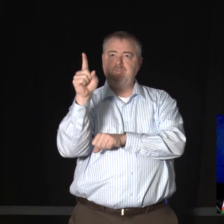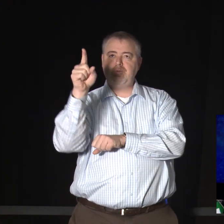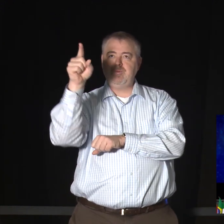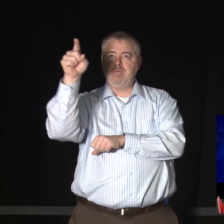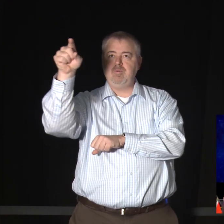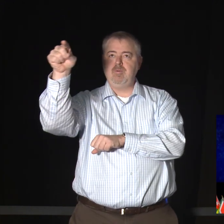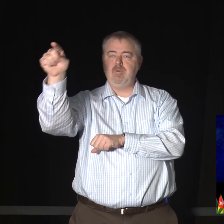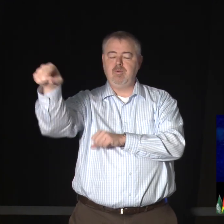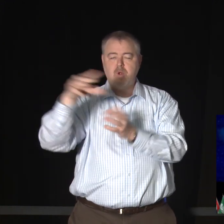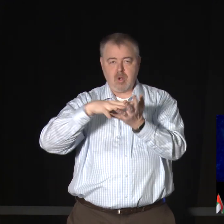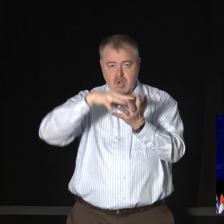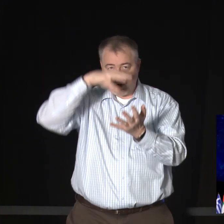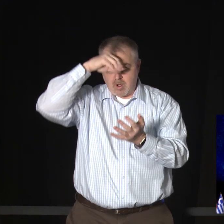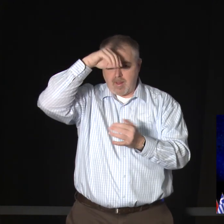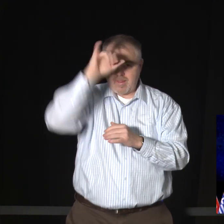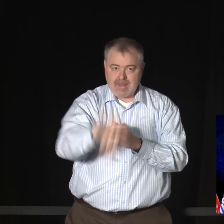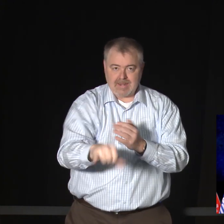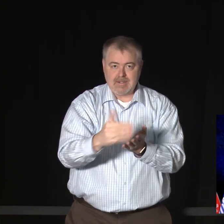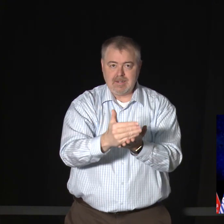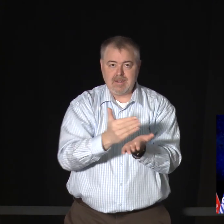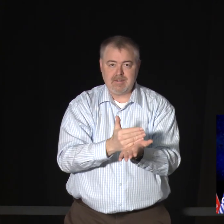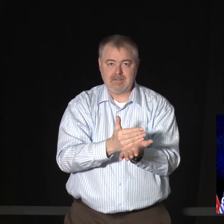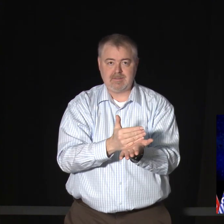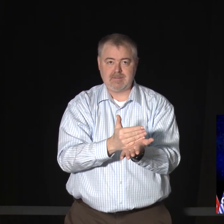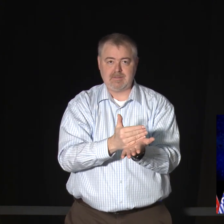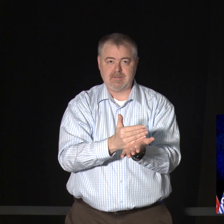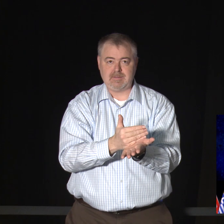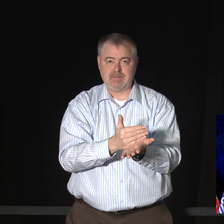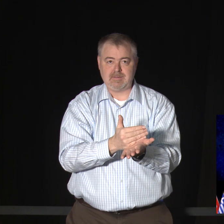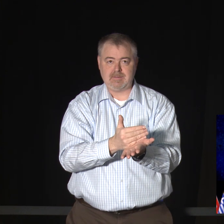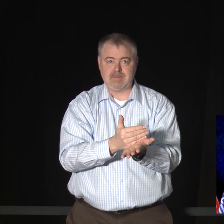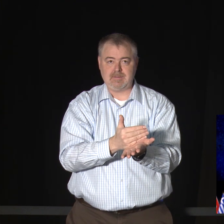Learn the lesson of the seed.